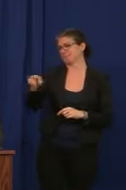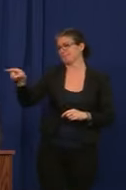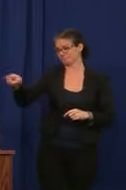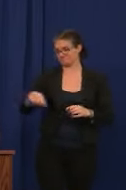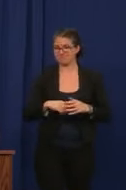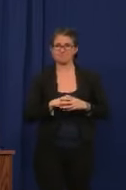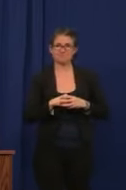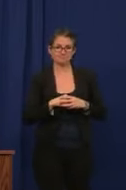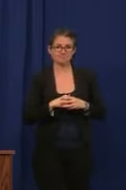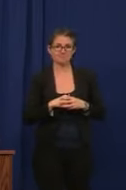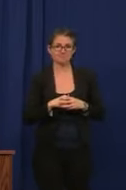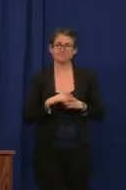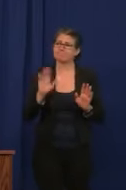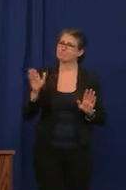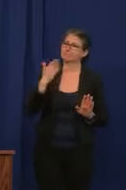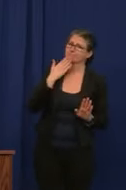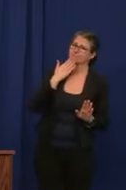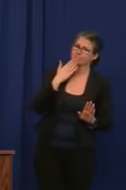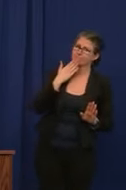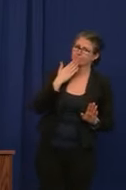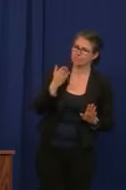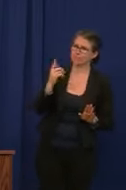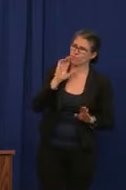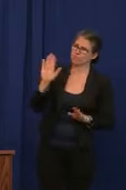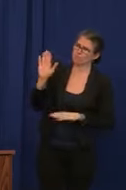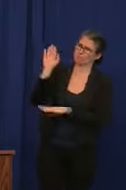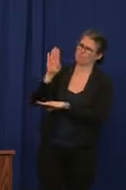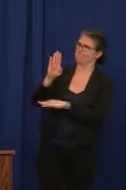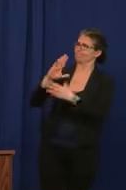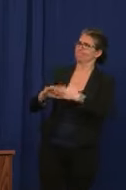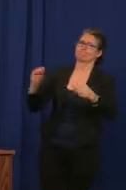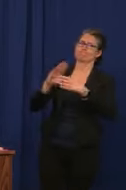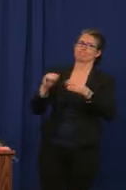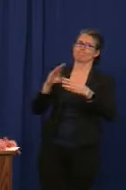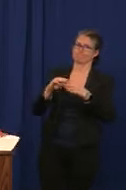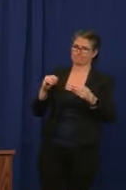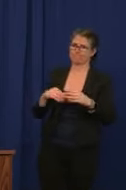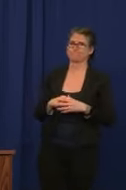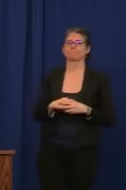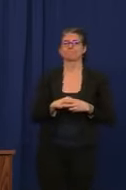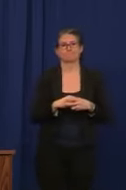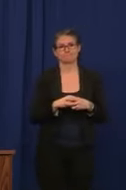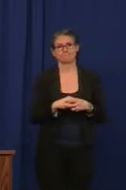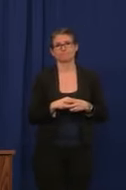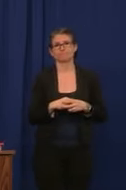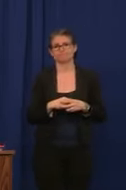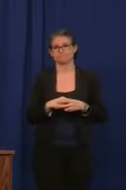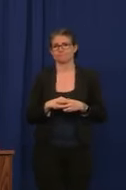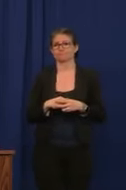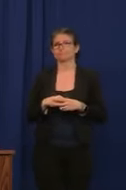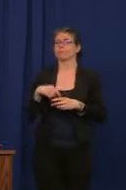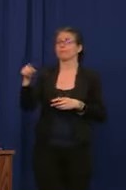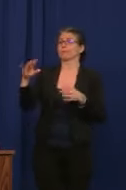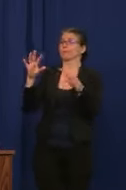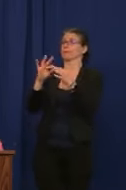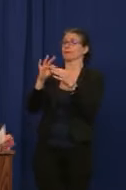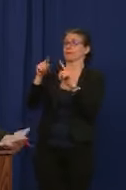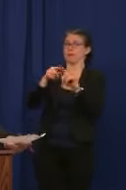Thanks for being here this afternoon. I was wondering on the outbreaks in long-term care facilities, I was wondering if you could provide a